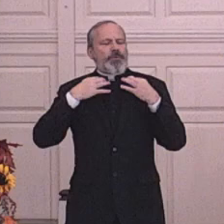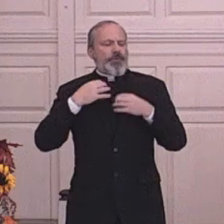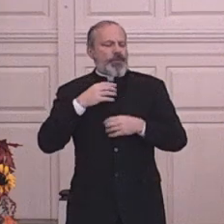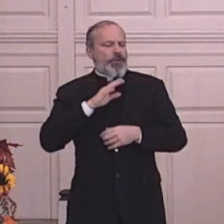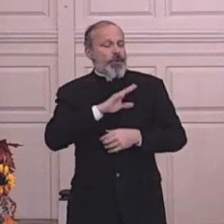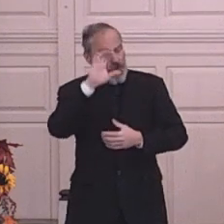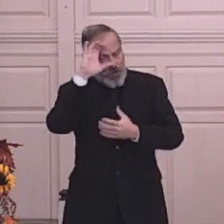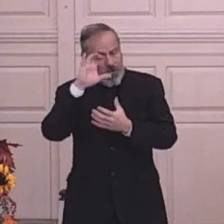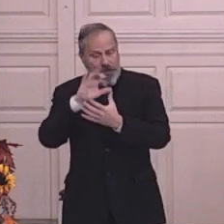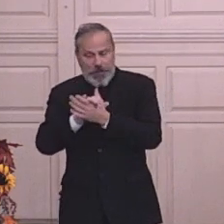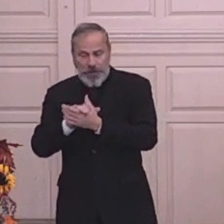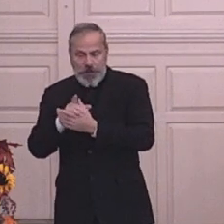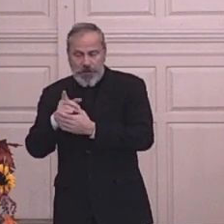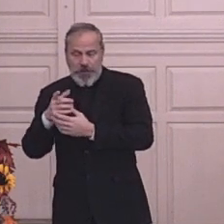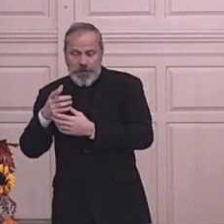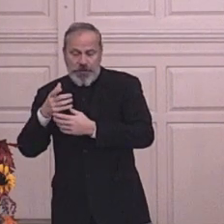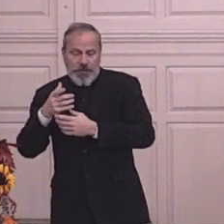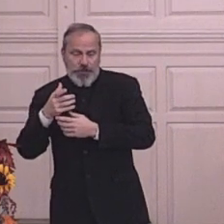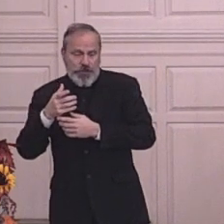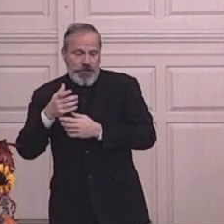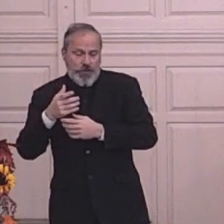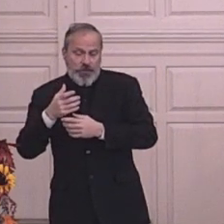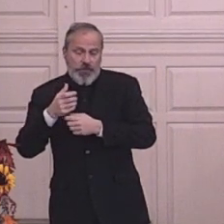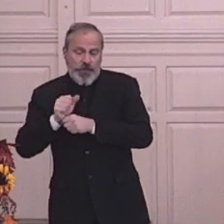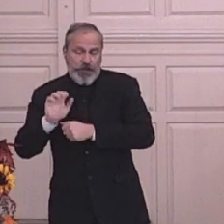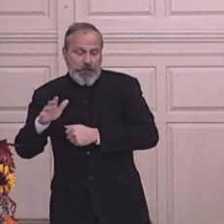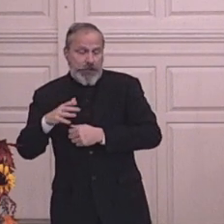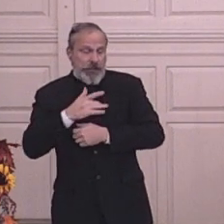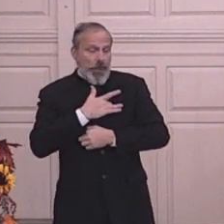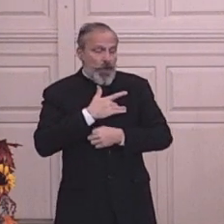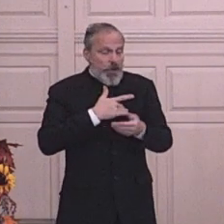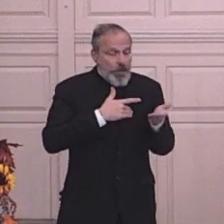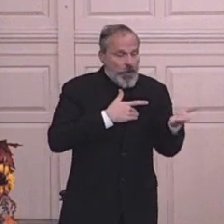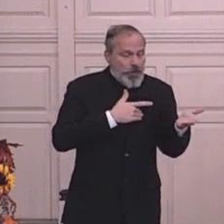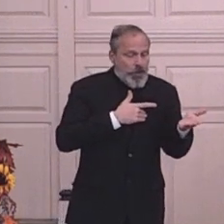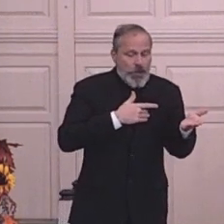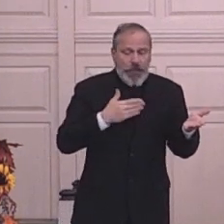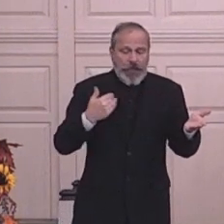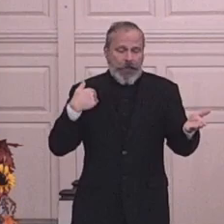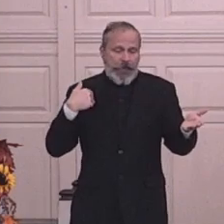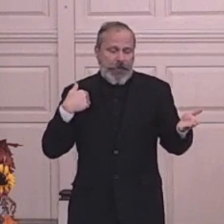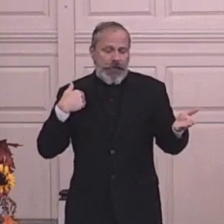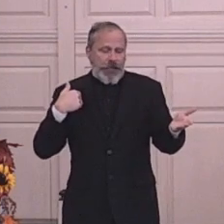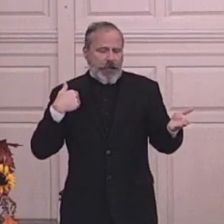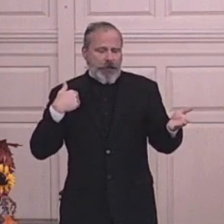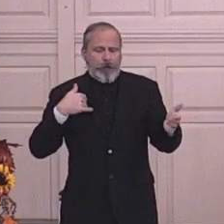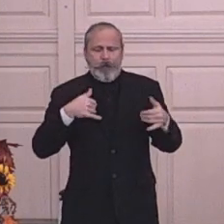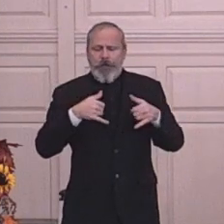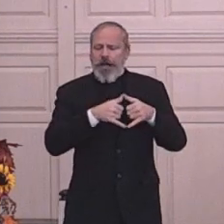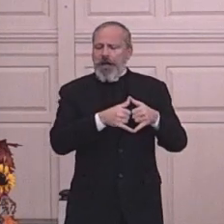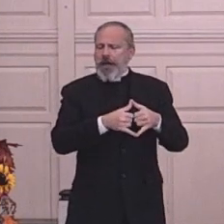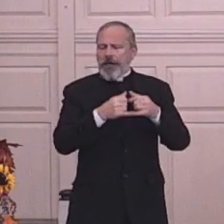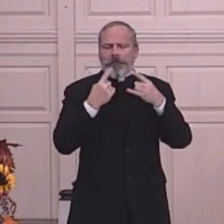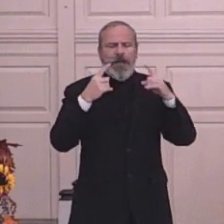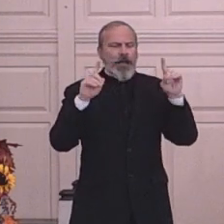Her husband, entrusting her heart to her, has an unfailing prize.